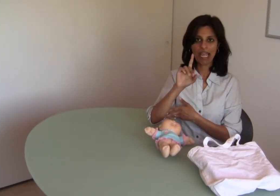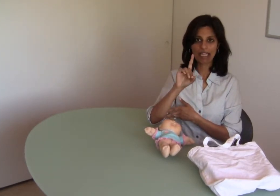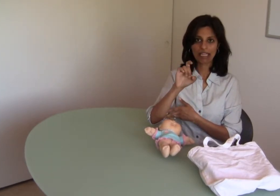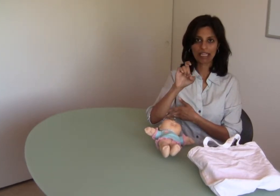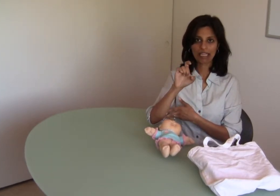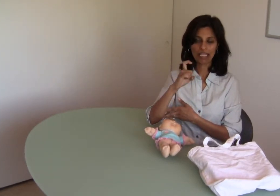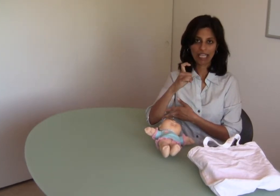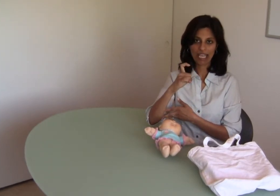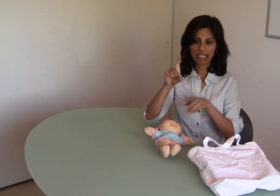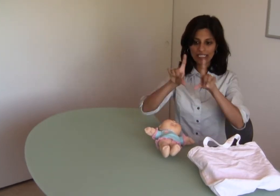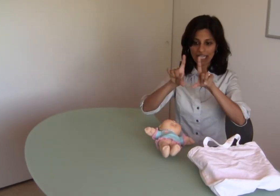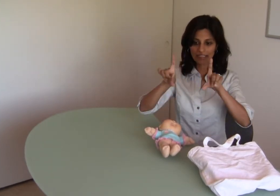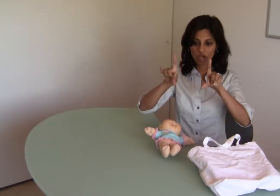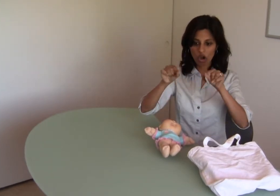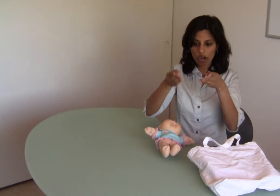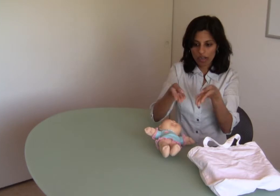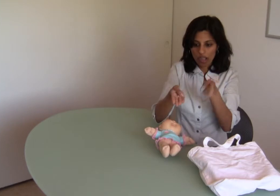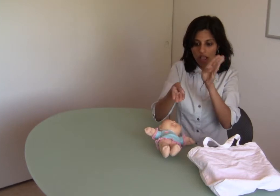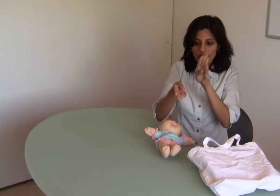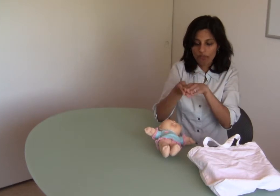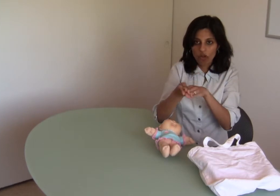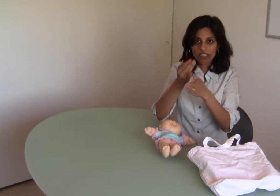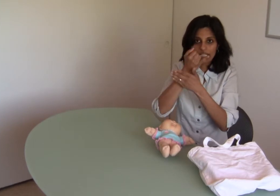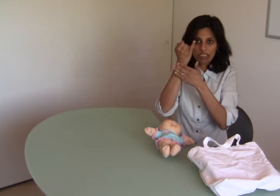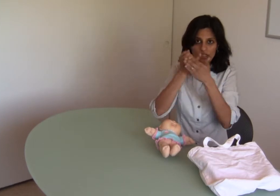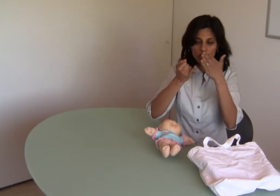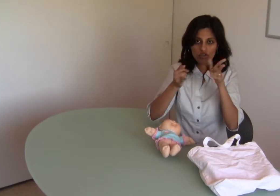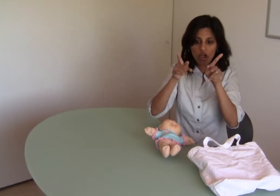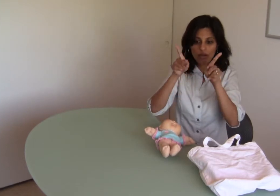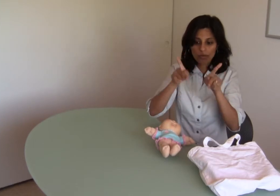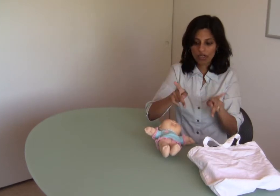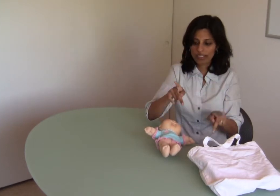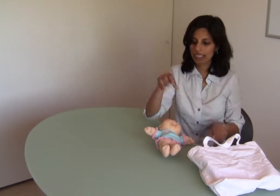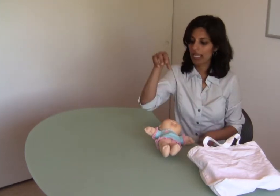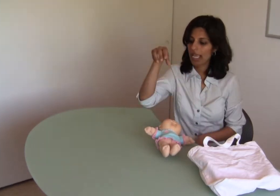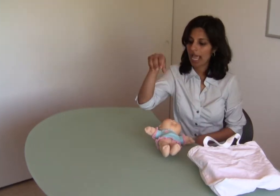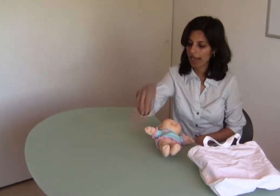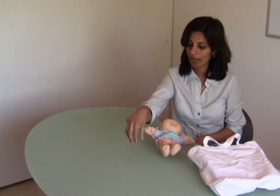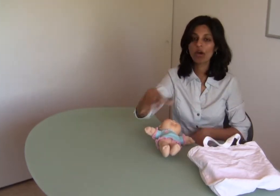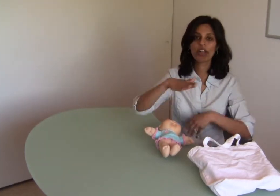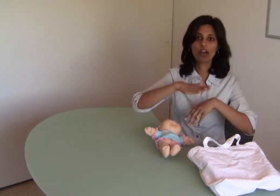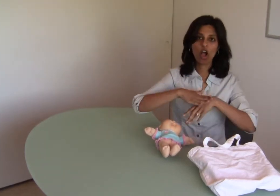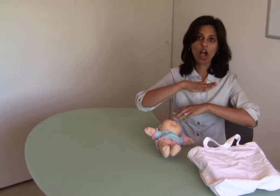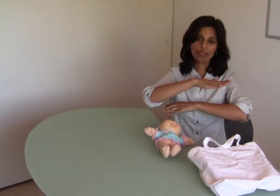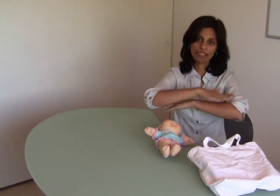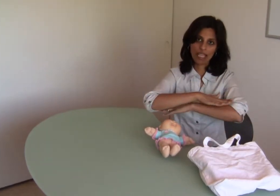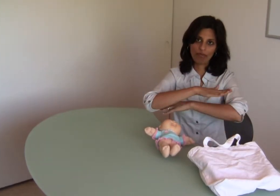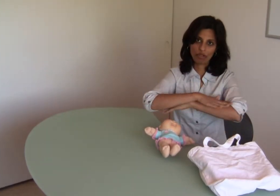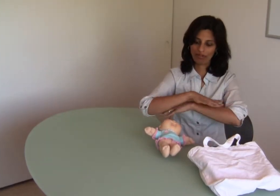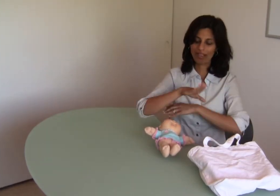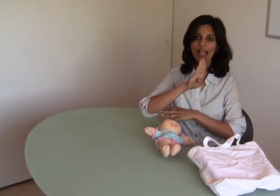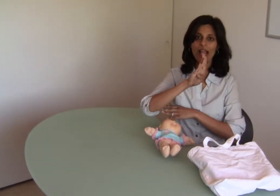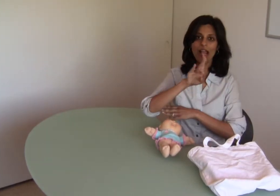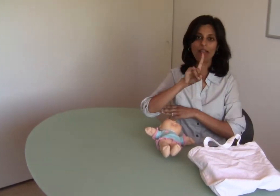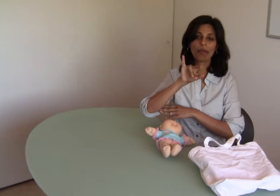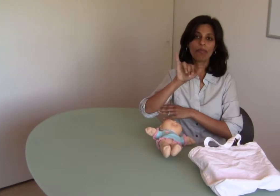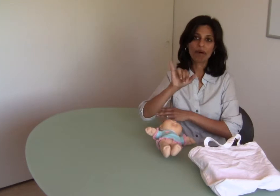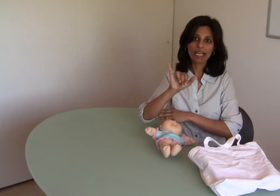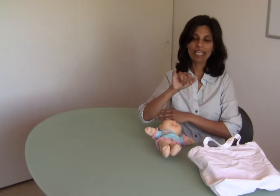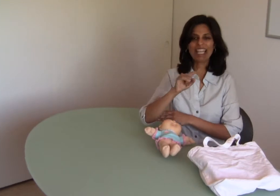an index card, fold it, draw a person, and put it on the table. The buddy